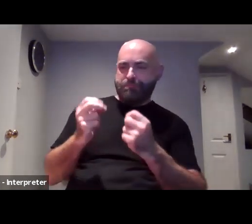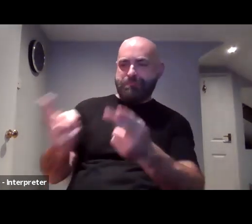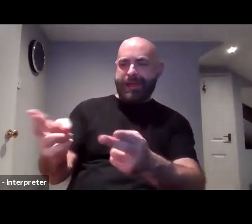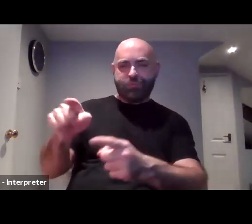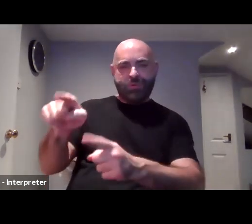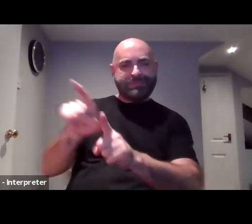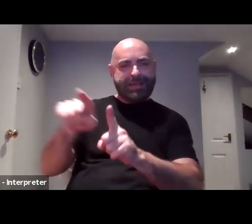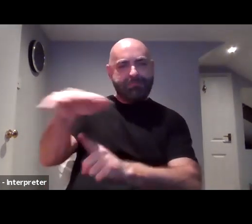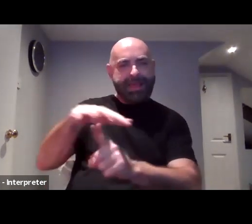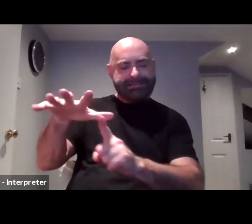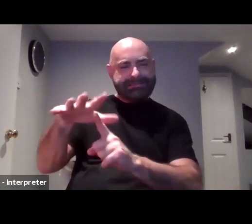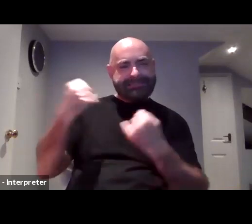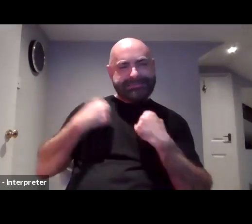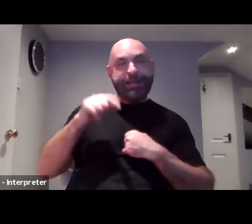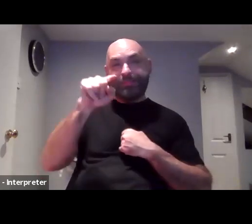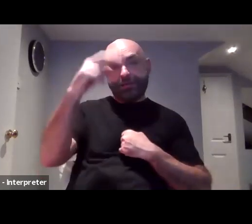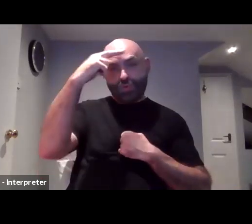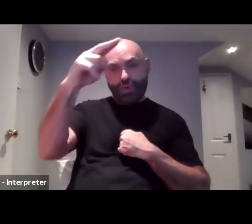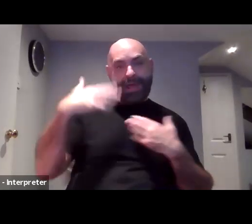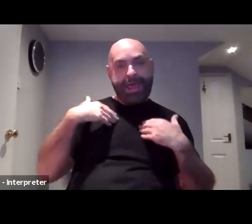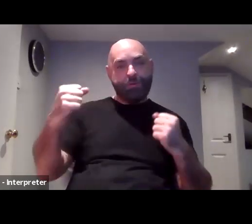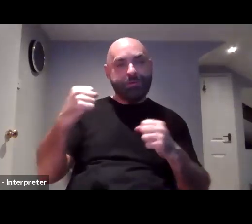sick. My book, The Health Gap.